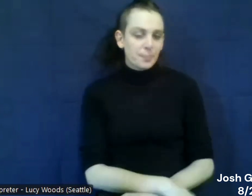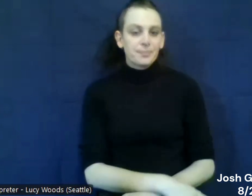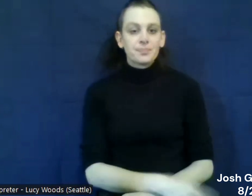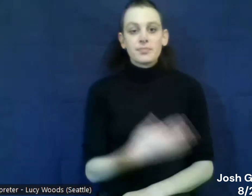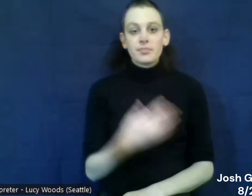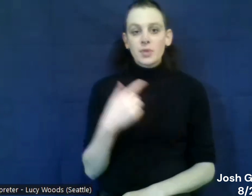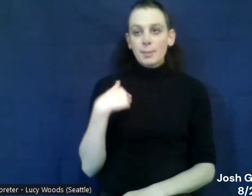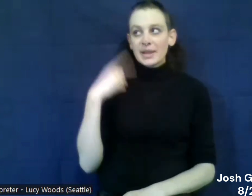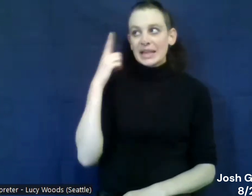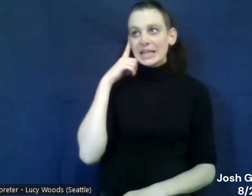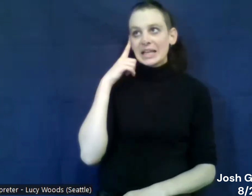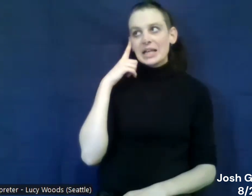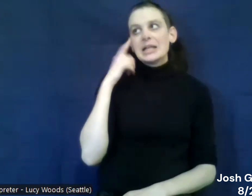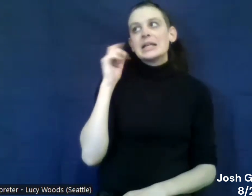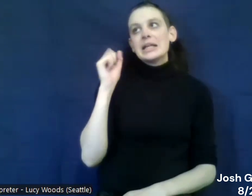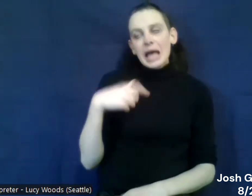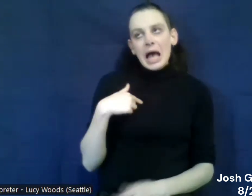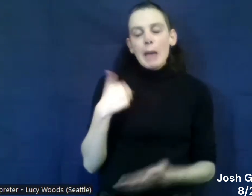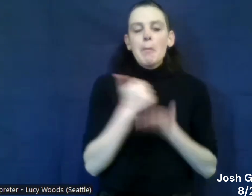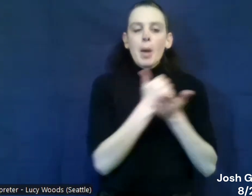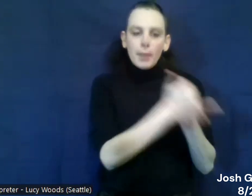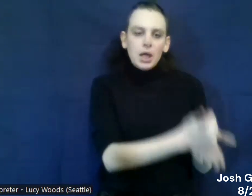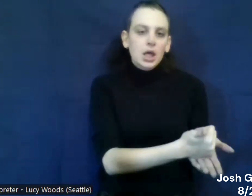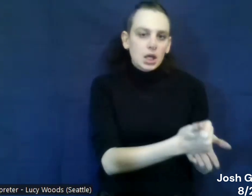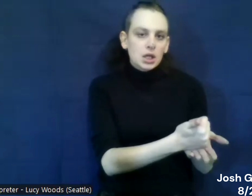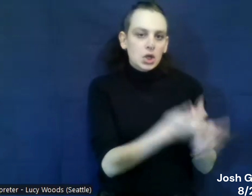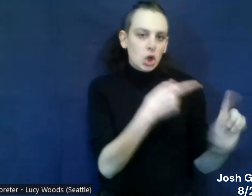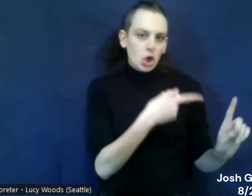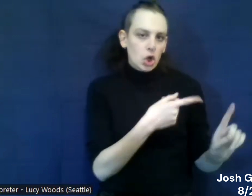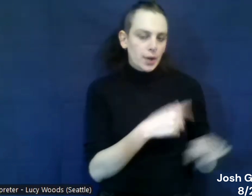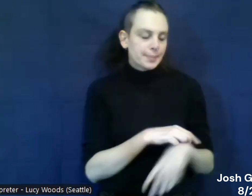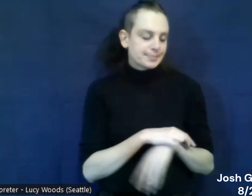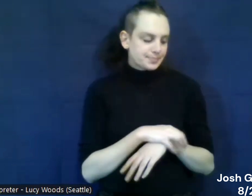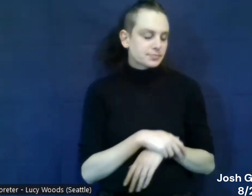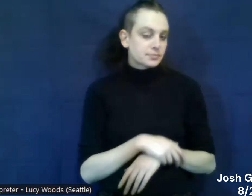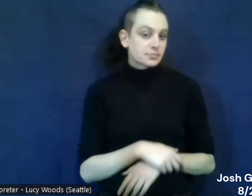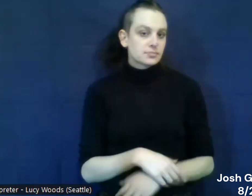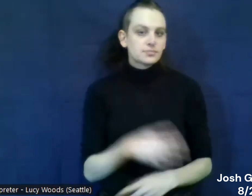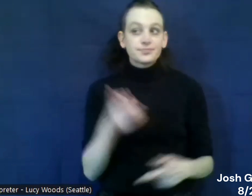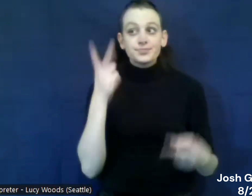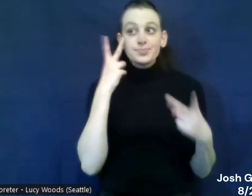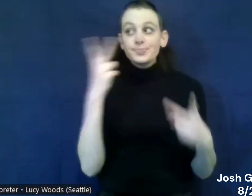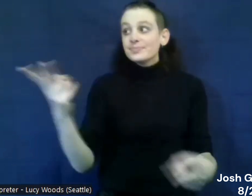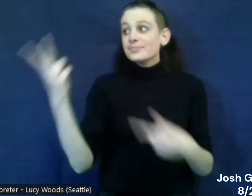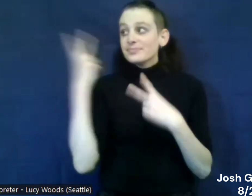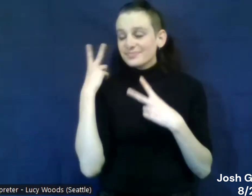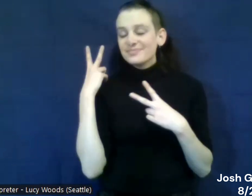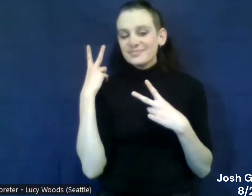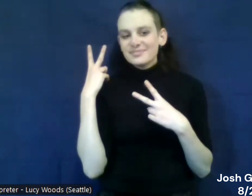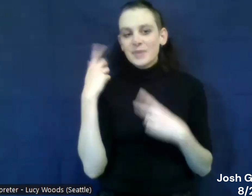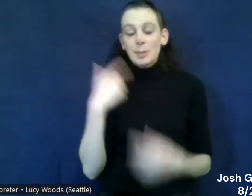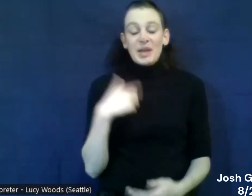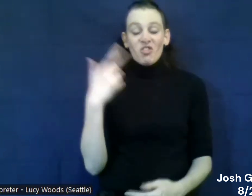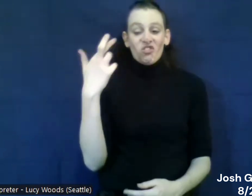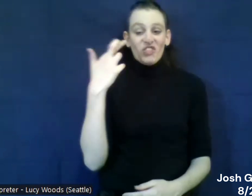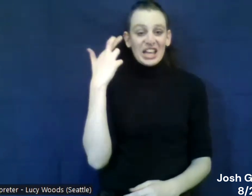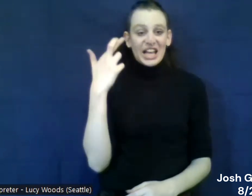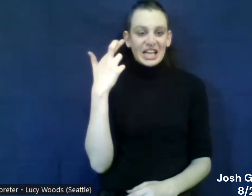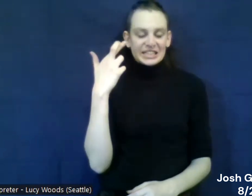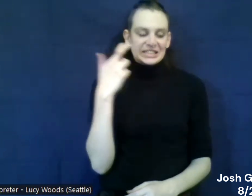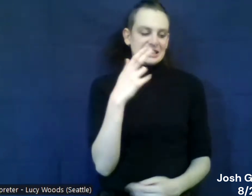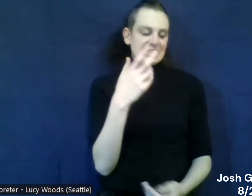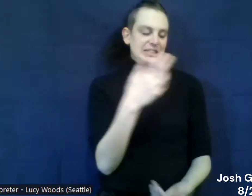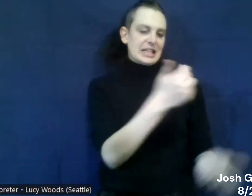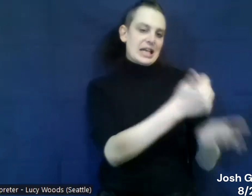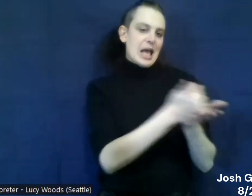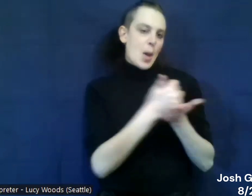like, yeah, I'm helping her out. But in retrospect, that situation was helping me just